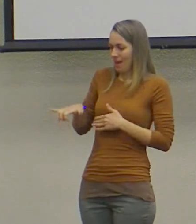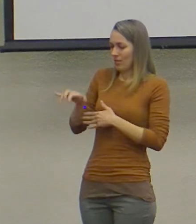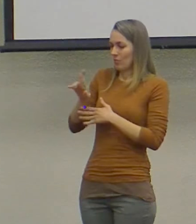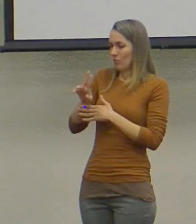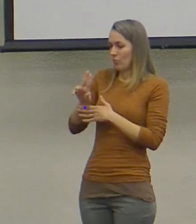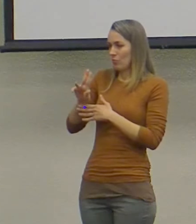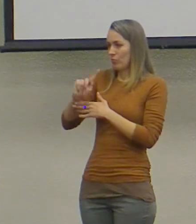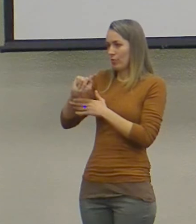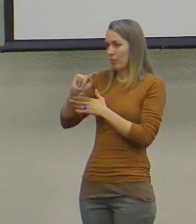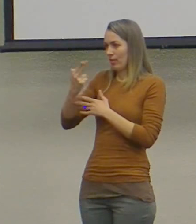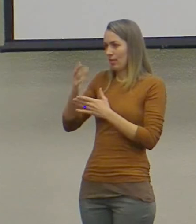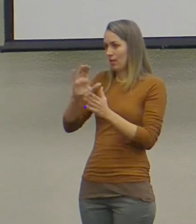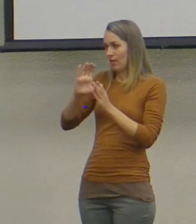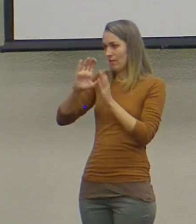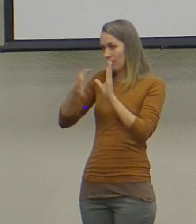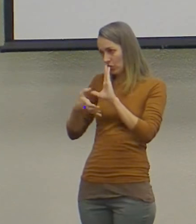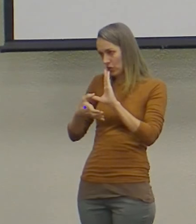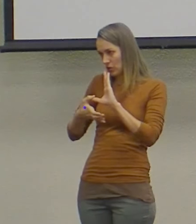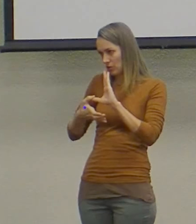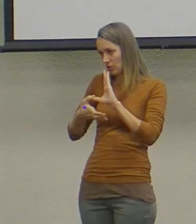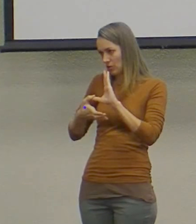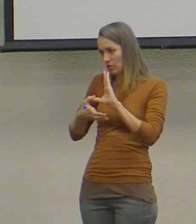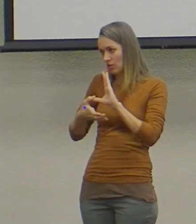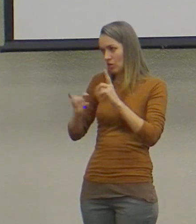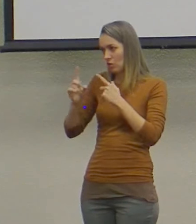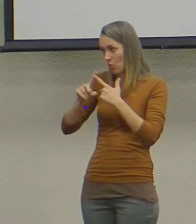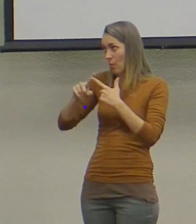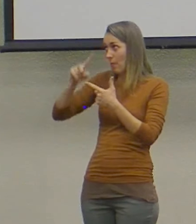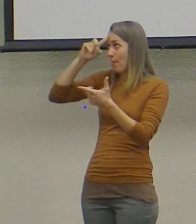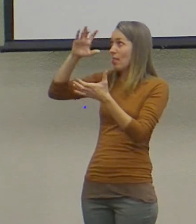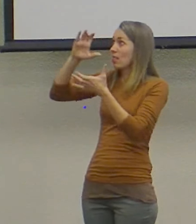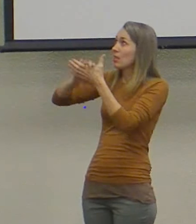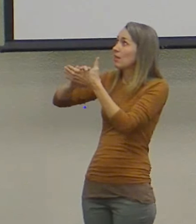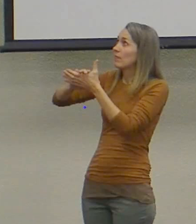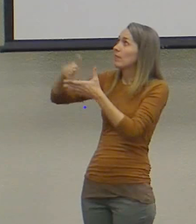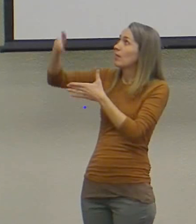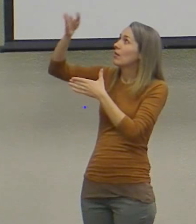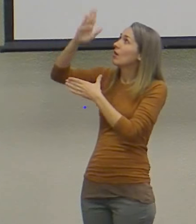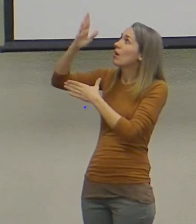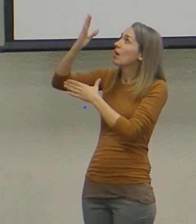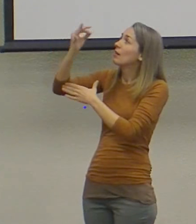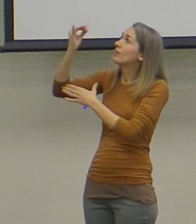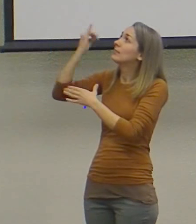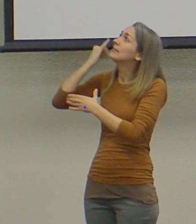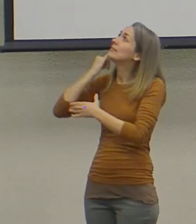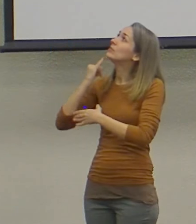to a belief in Jehovah, the God of the Israelites?